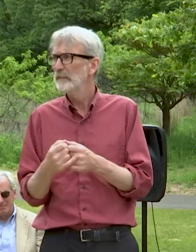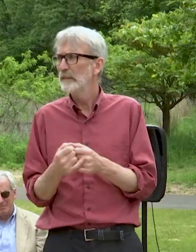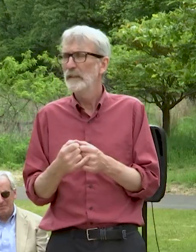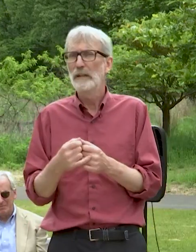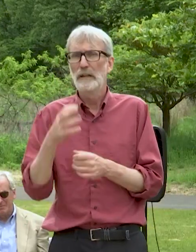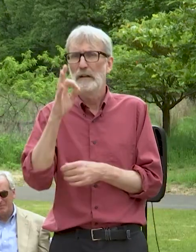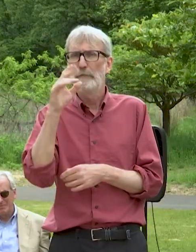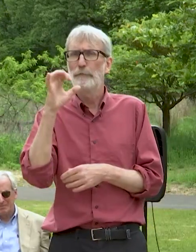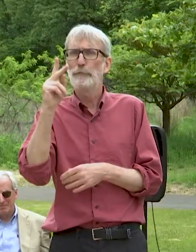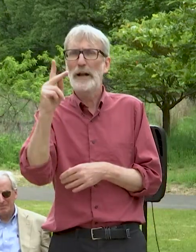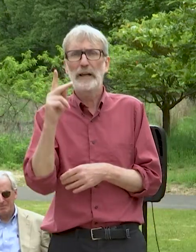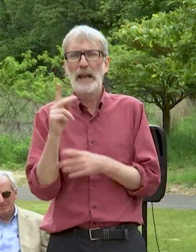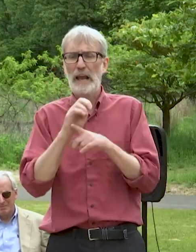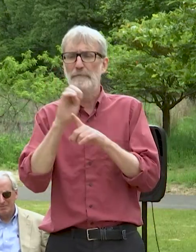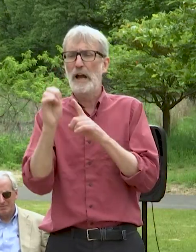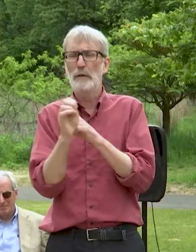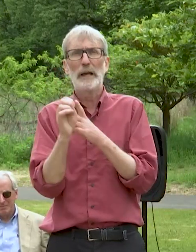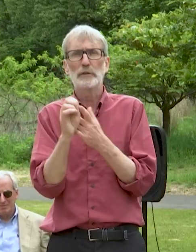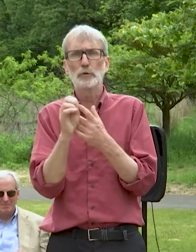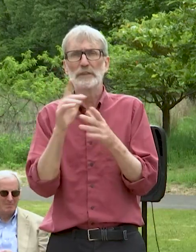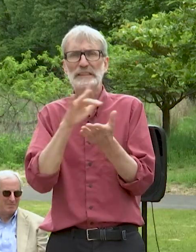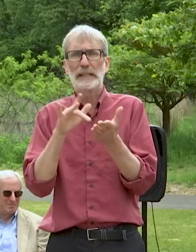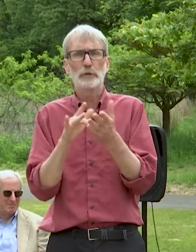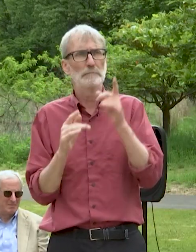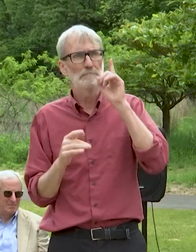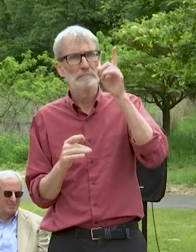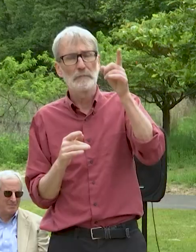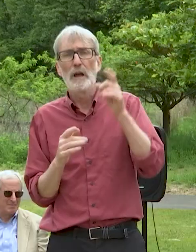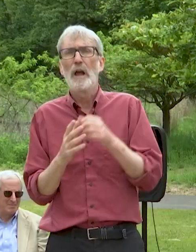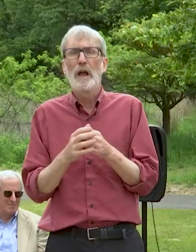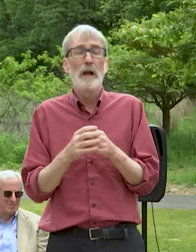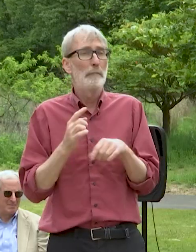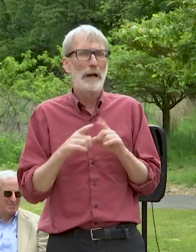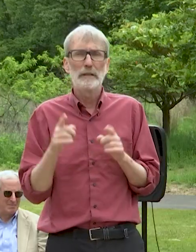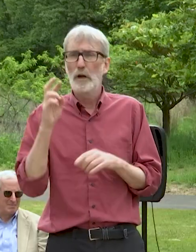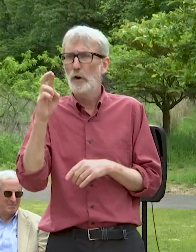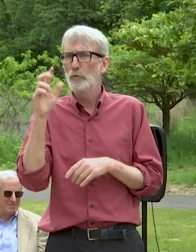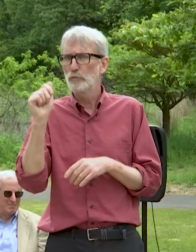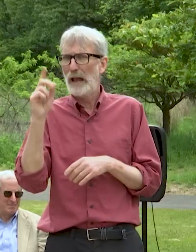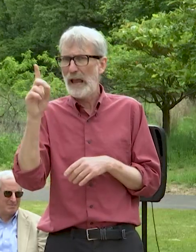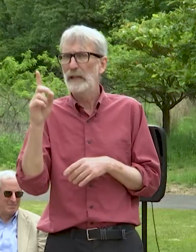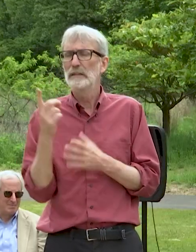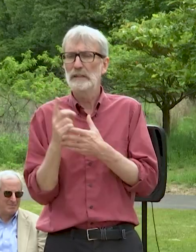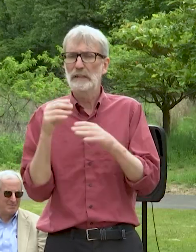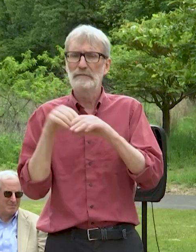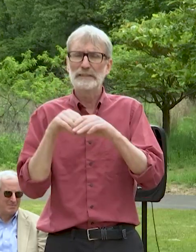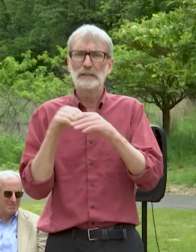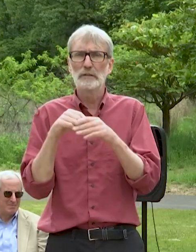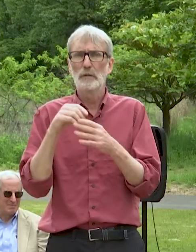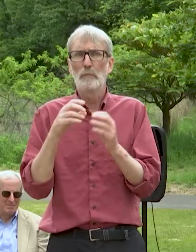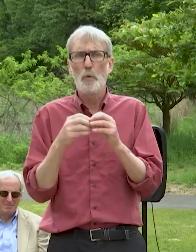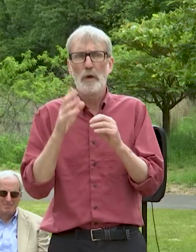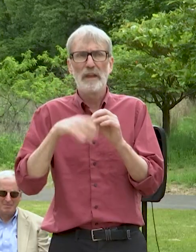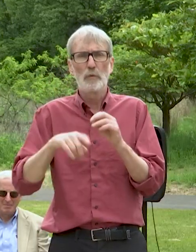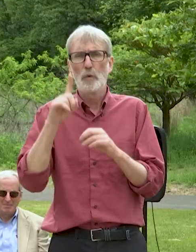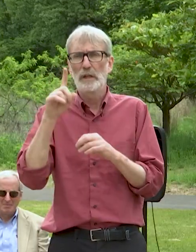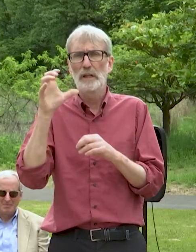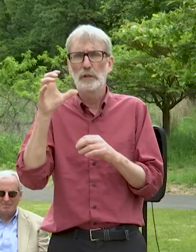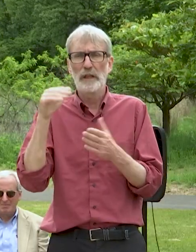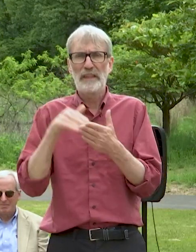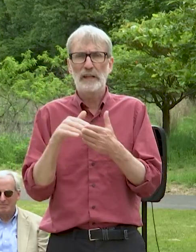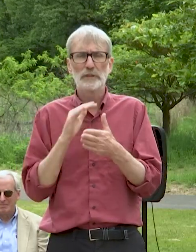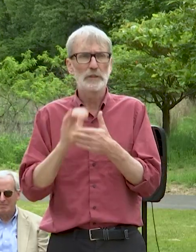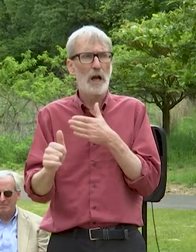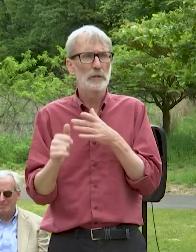And so over the past year, you may not know this, but RAD has invested more than $100,000 into